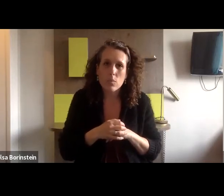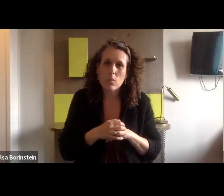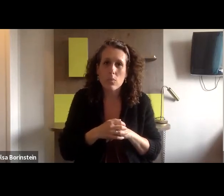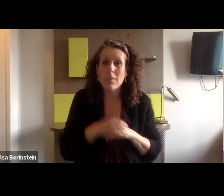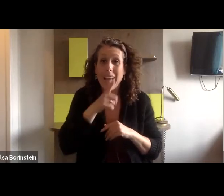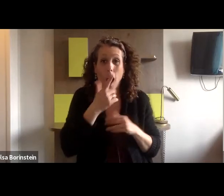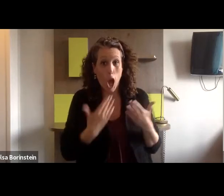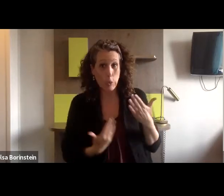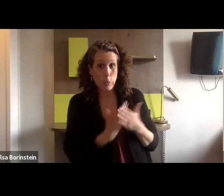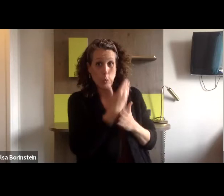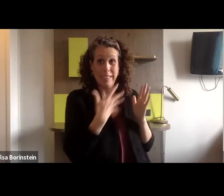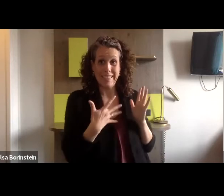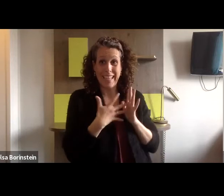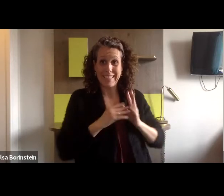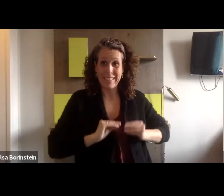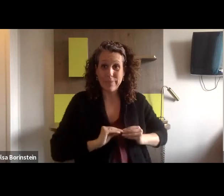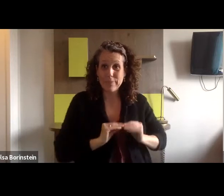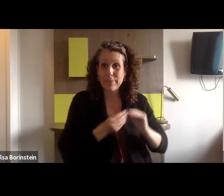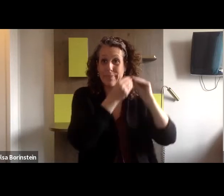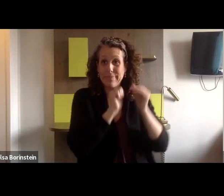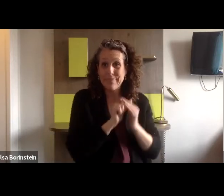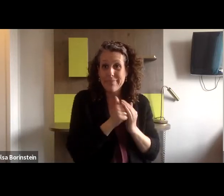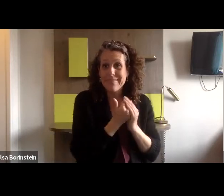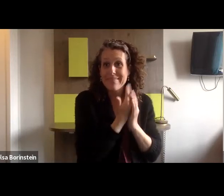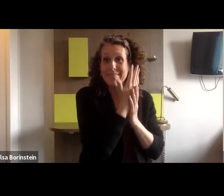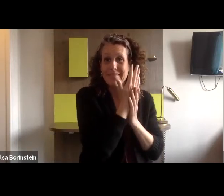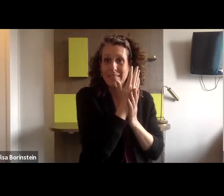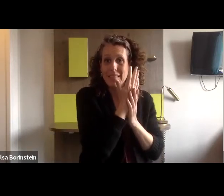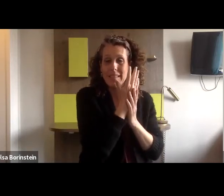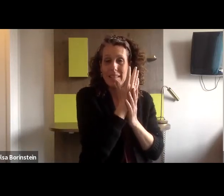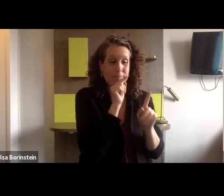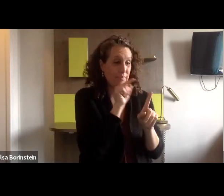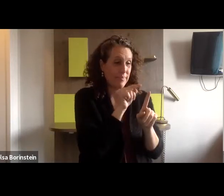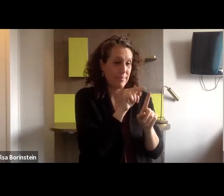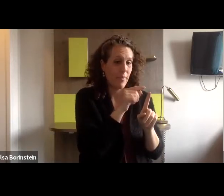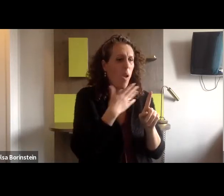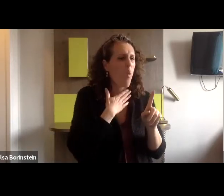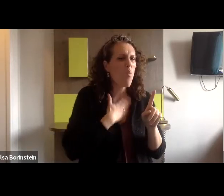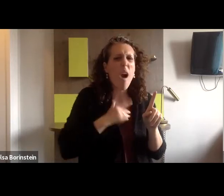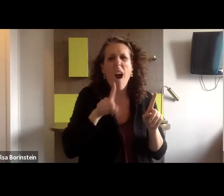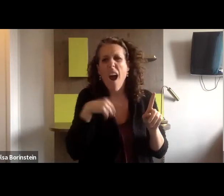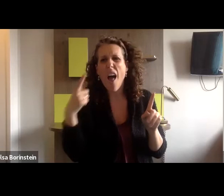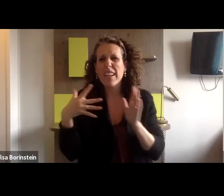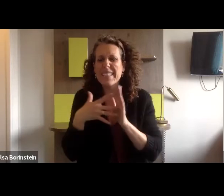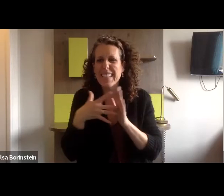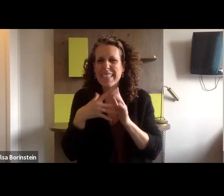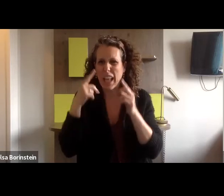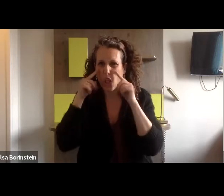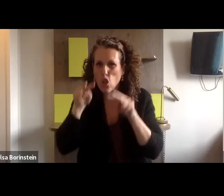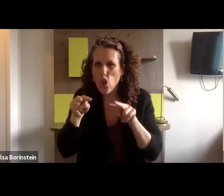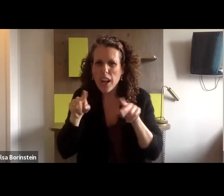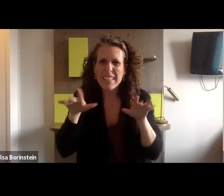new test, you might lack other tests that test a similar construct or even the same